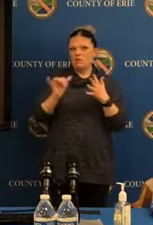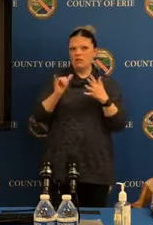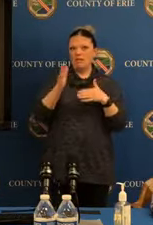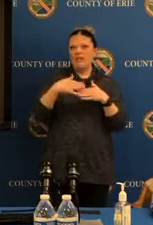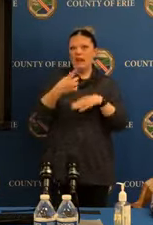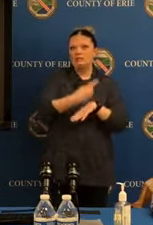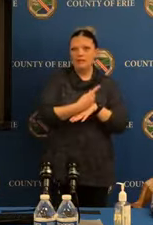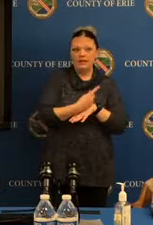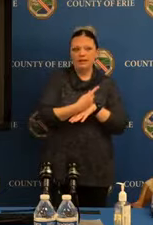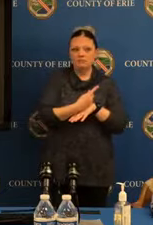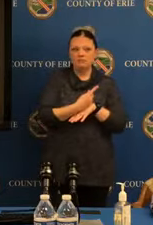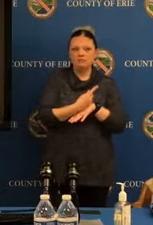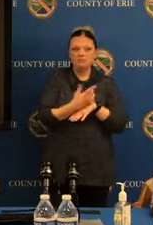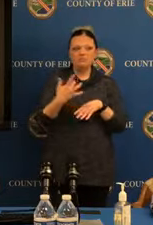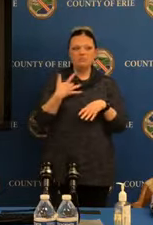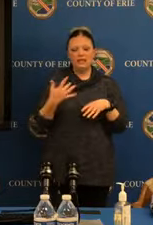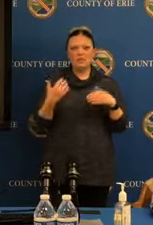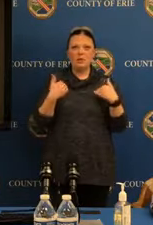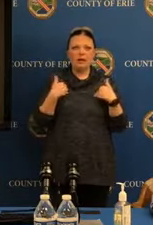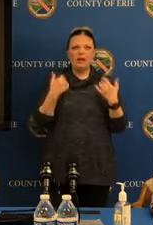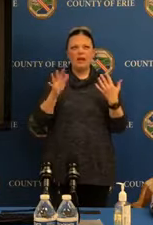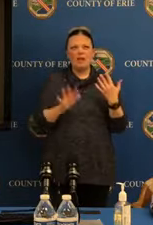usually have about